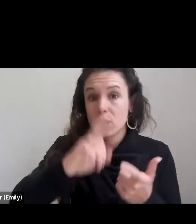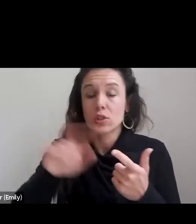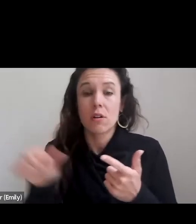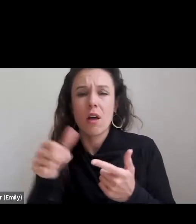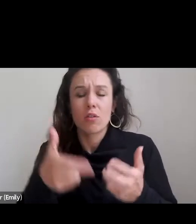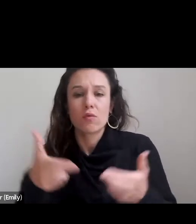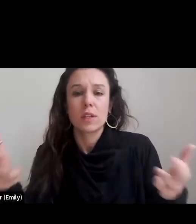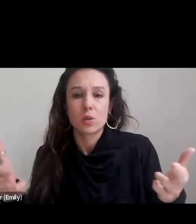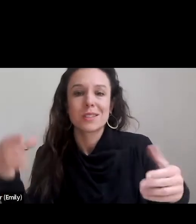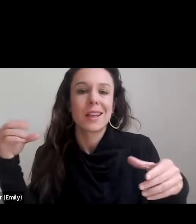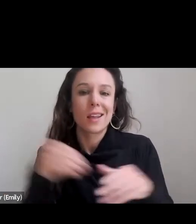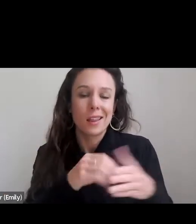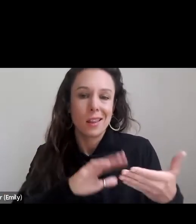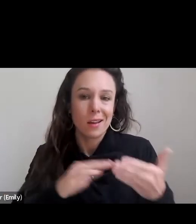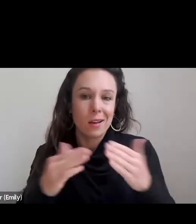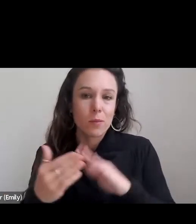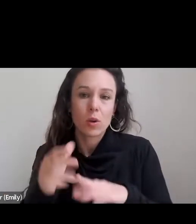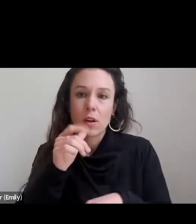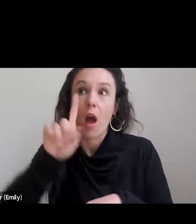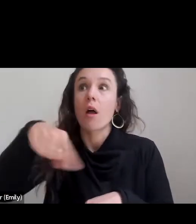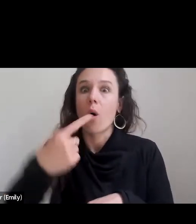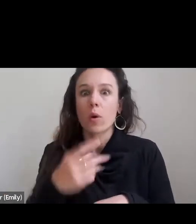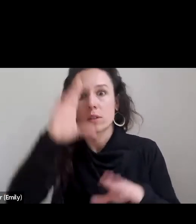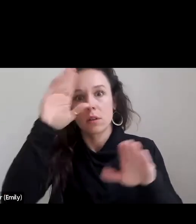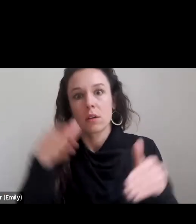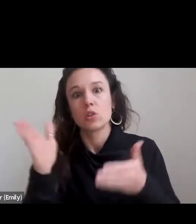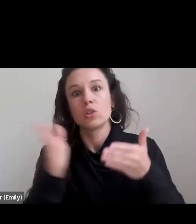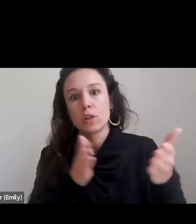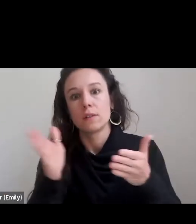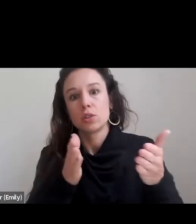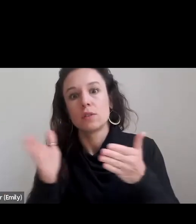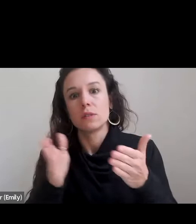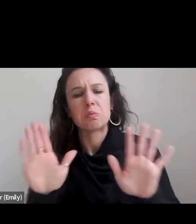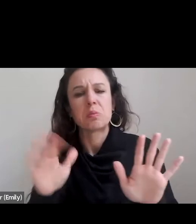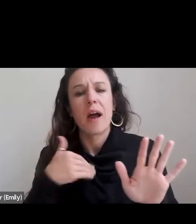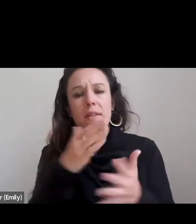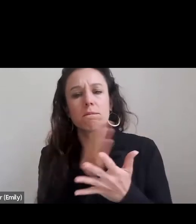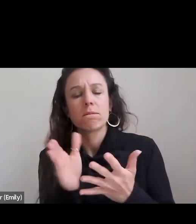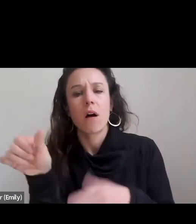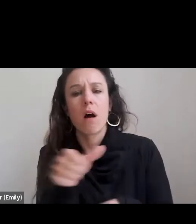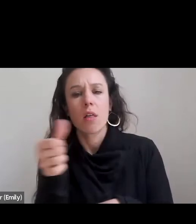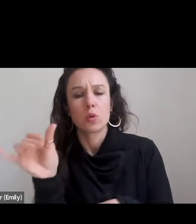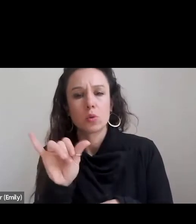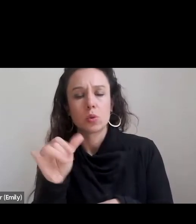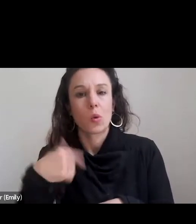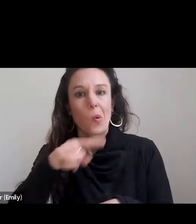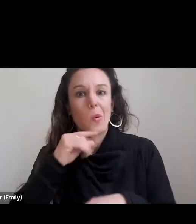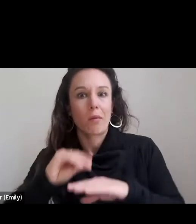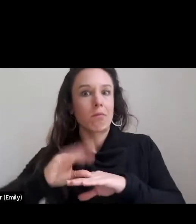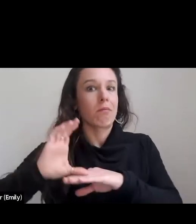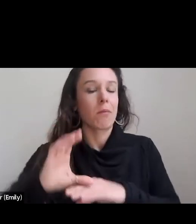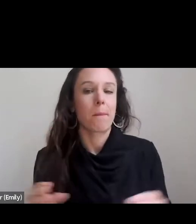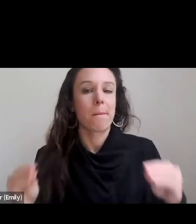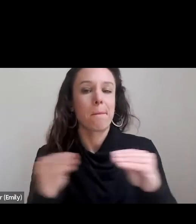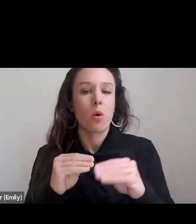in the community. It doesn't always have to be about services. So we have beefed up the case management